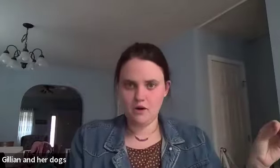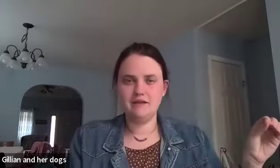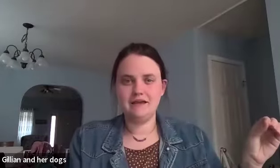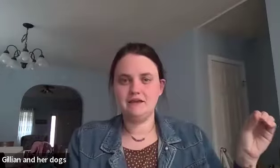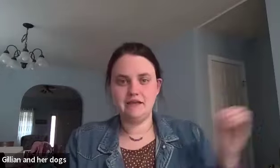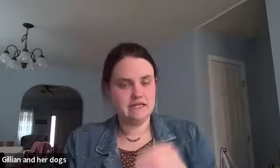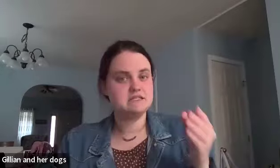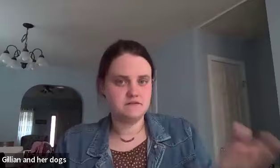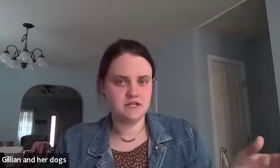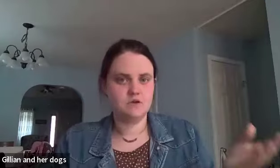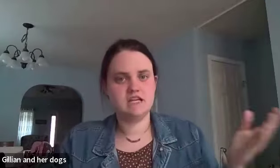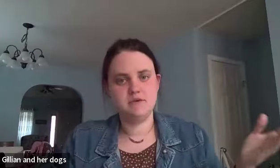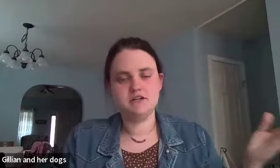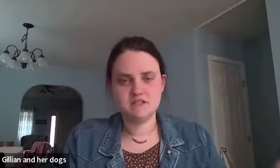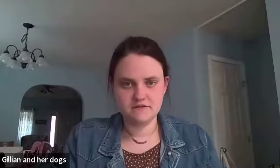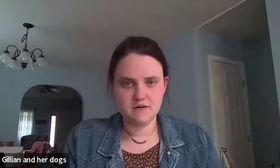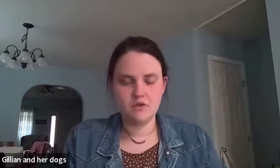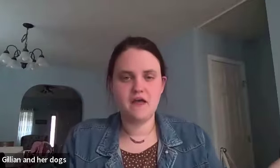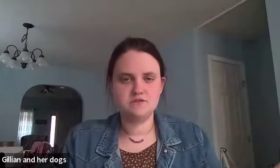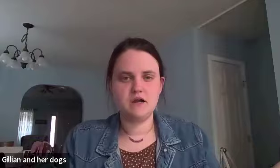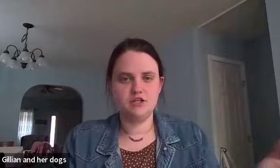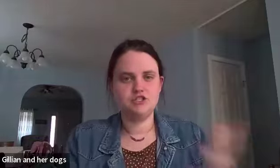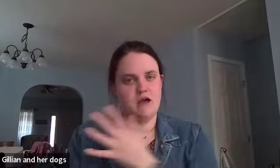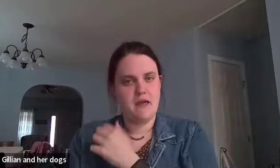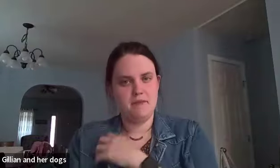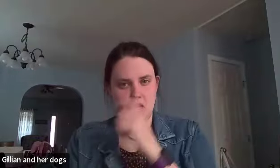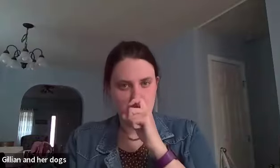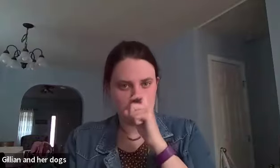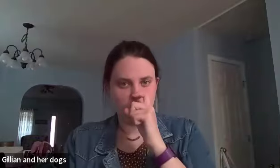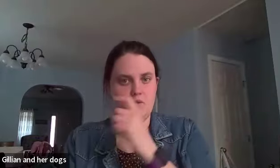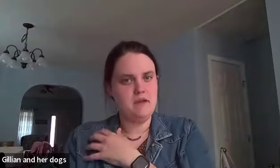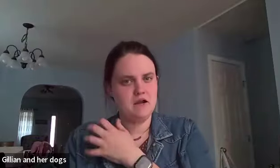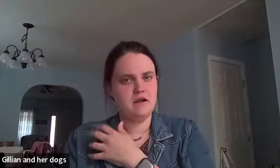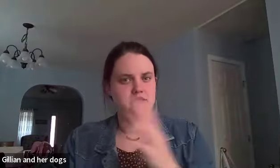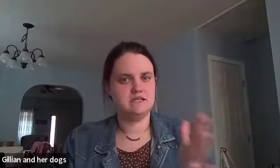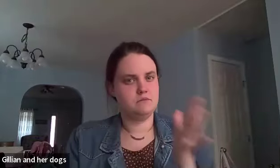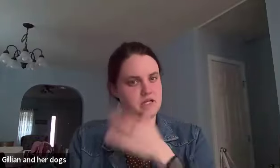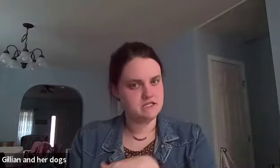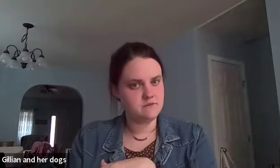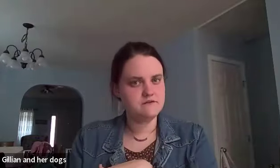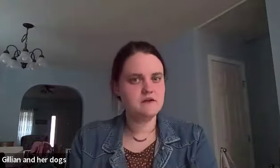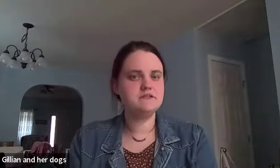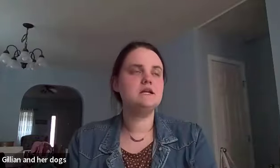where like it is a stuffed animal, a teddy bear is a stuffed animal. That's where I usually would add that bear doll bear as a replacement of stuffed